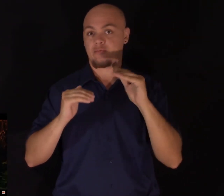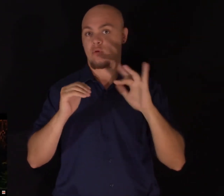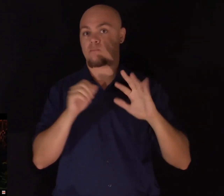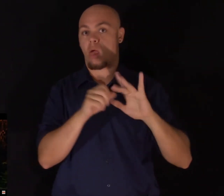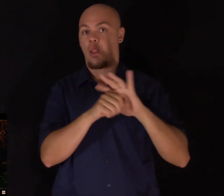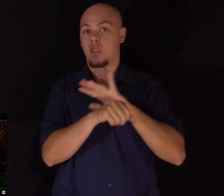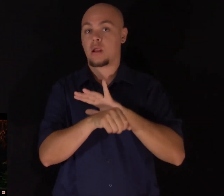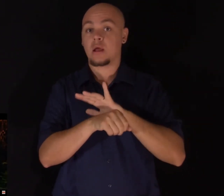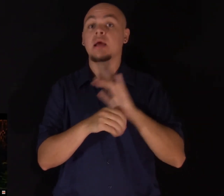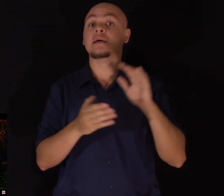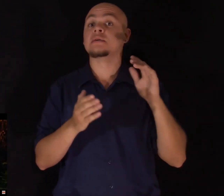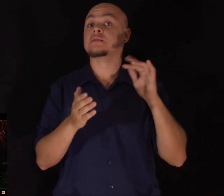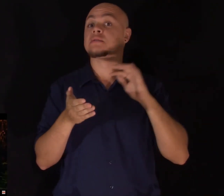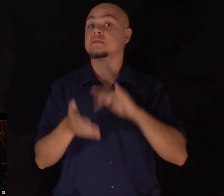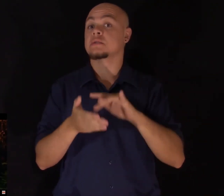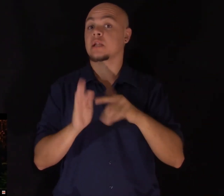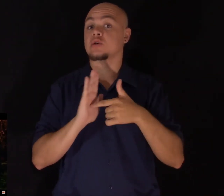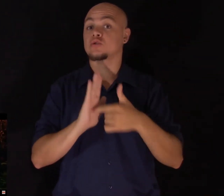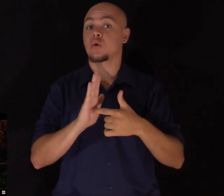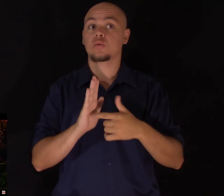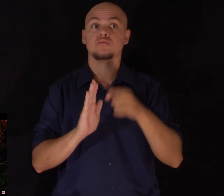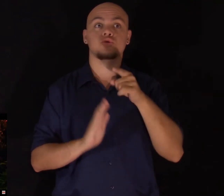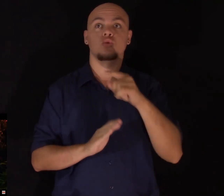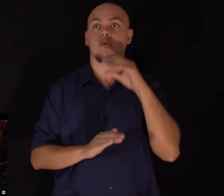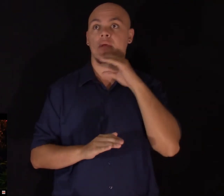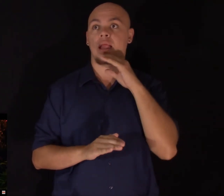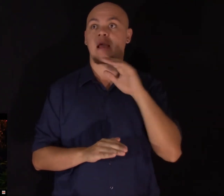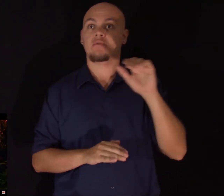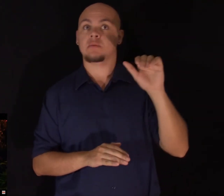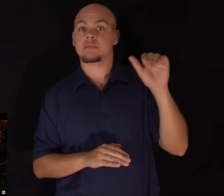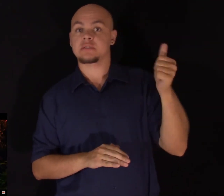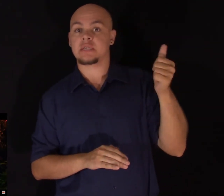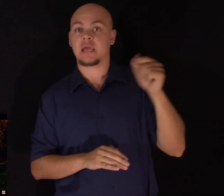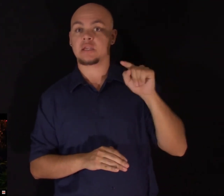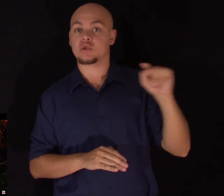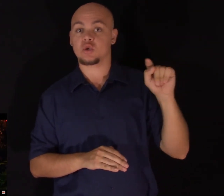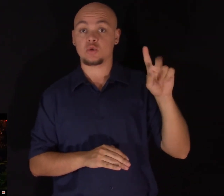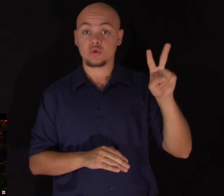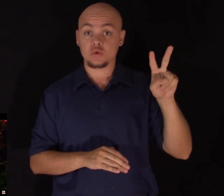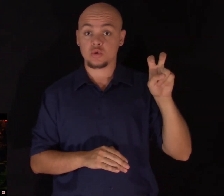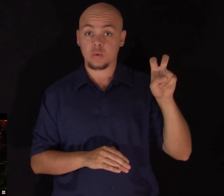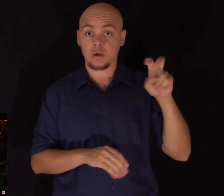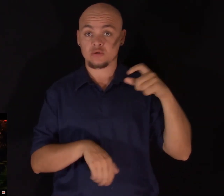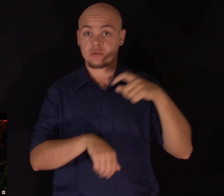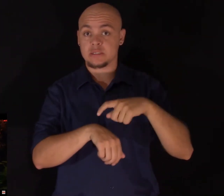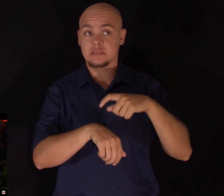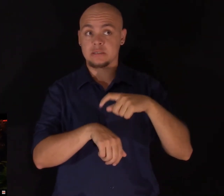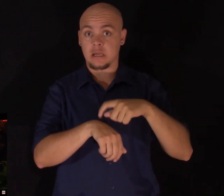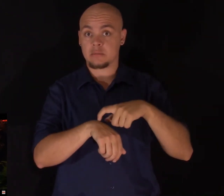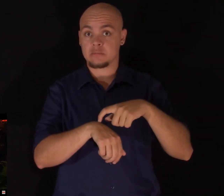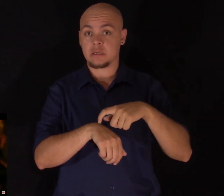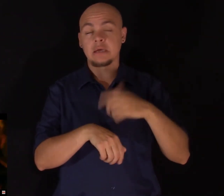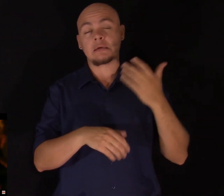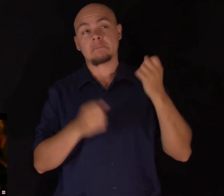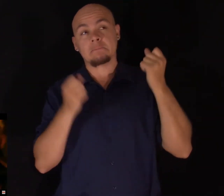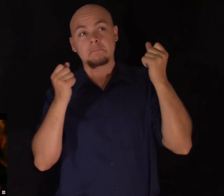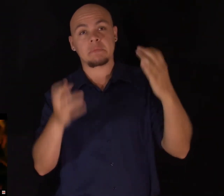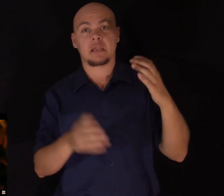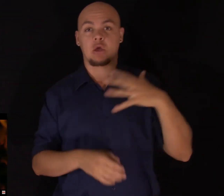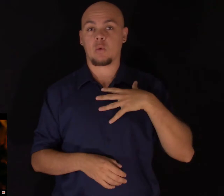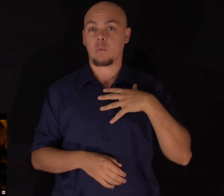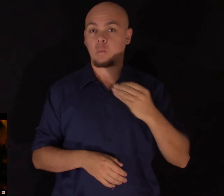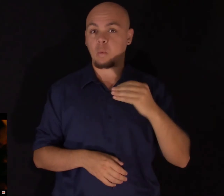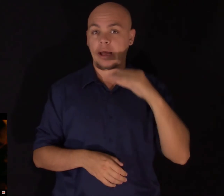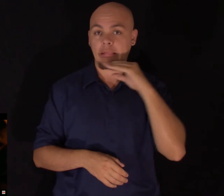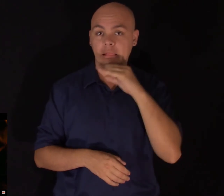show that you may be lied to anywhere from 10 to 200 times. Now, granted, many of those are white lies. But in another study,